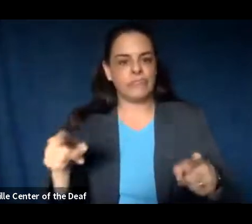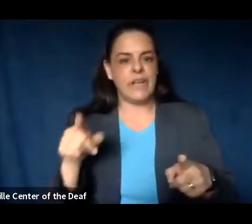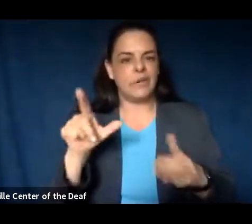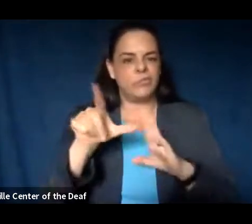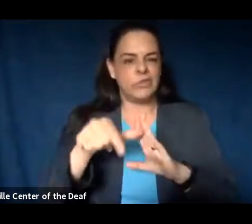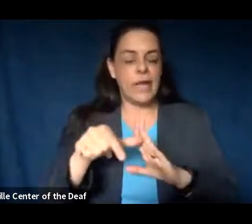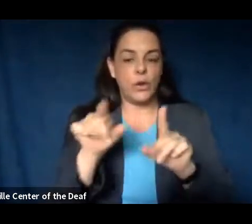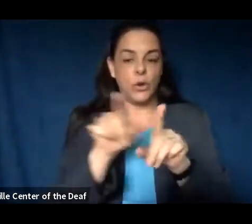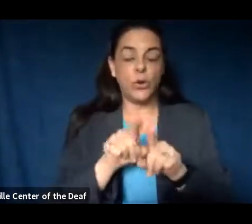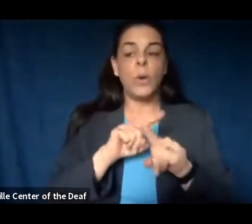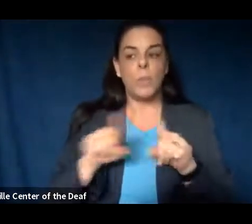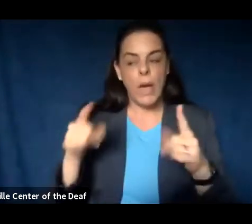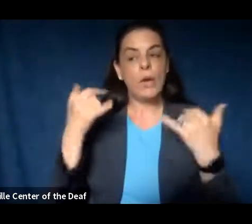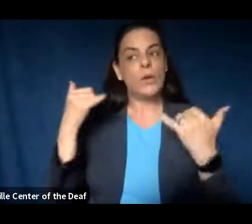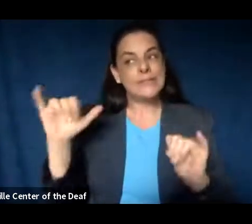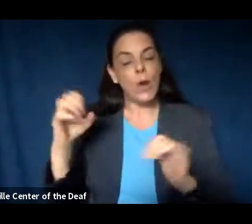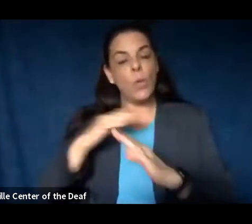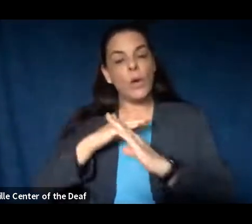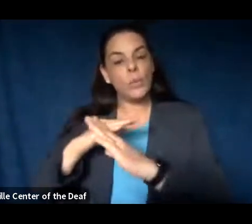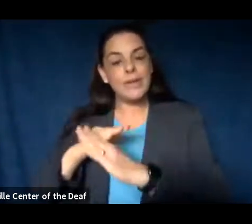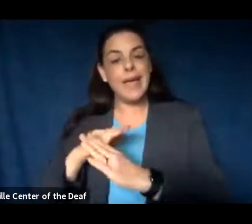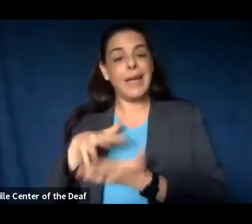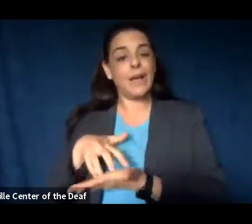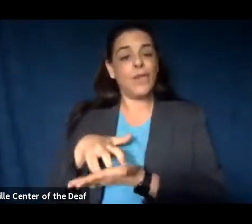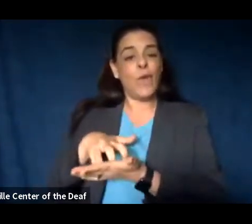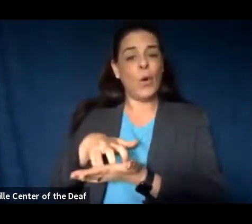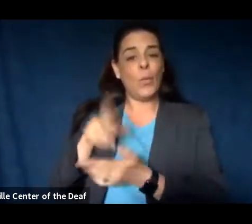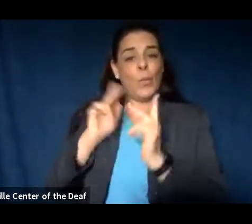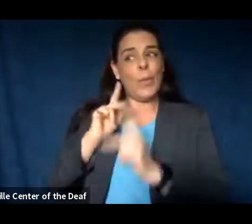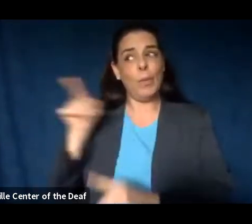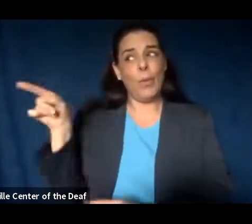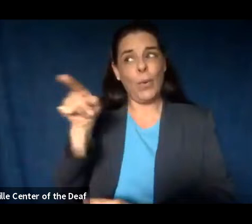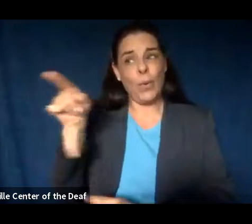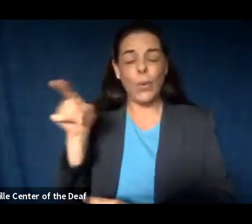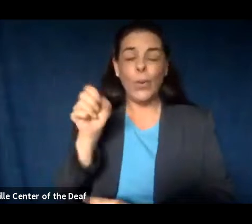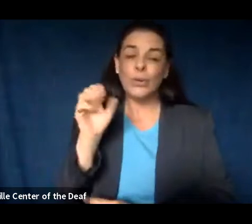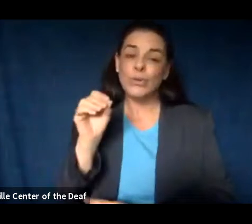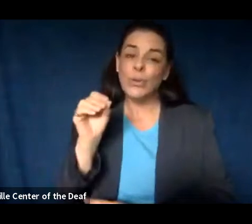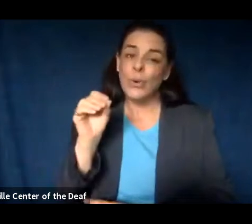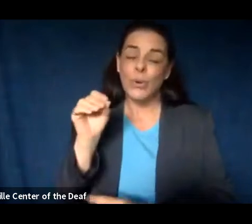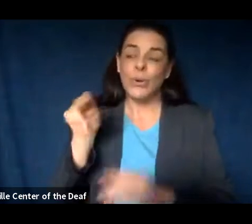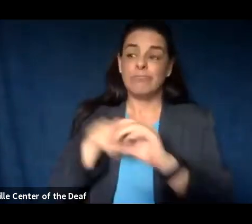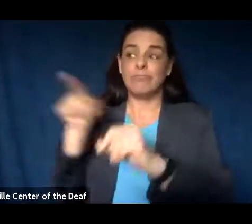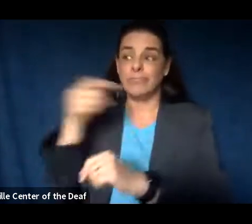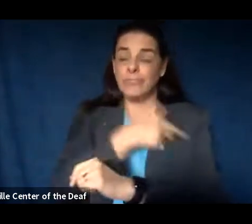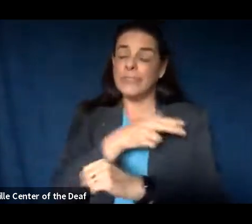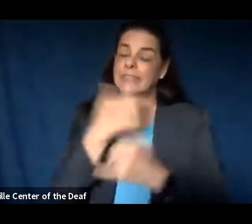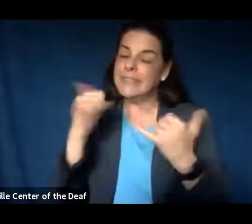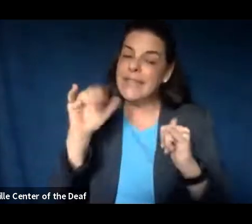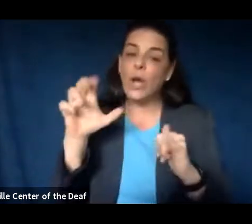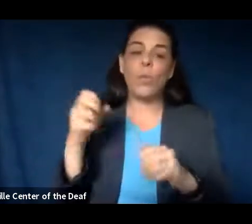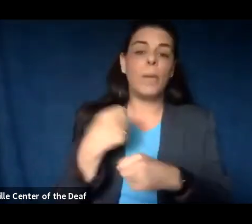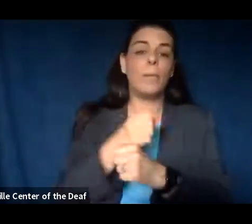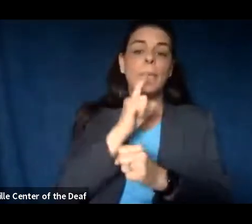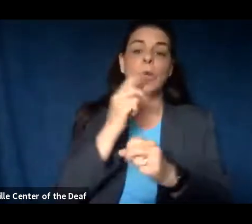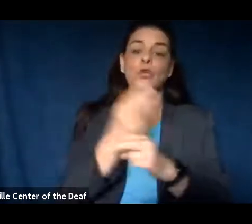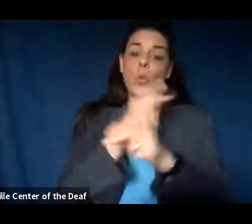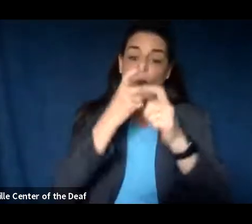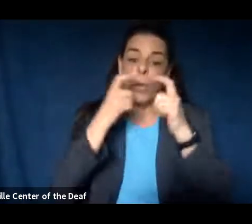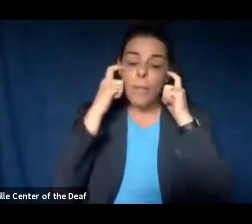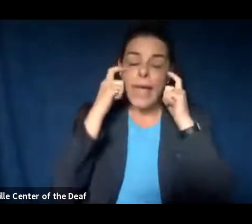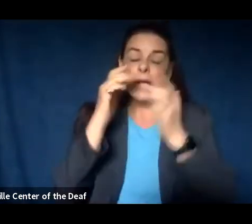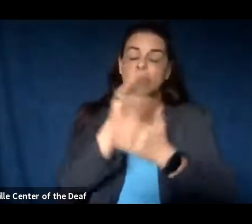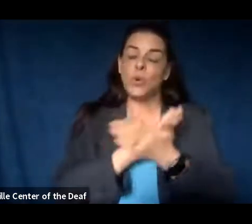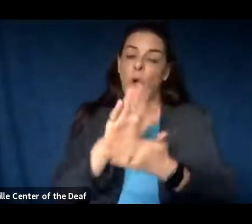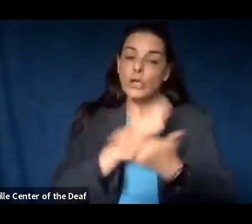sure we're protecting. There's still vulnerable people in the hospital. So if things change, you still want to make sure you're wearing a mask if you go. You wash your hands